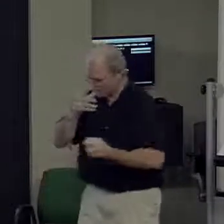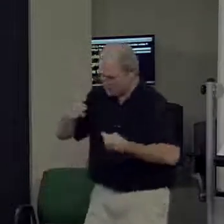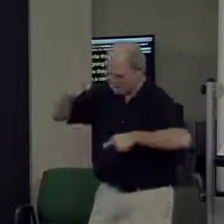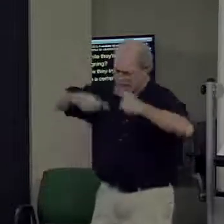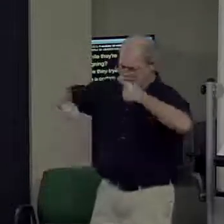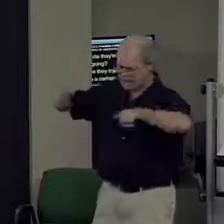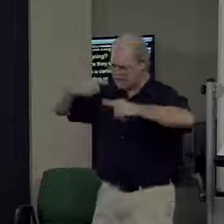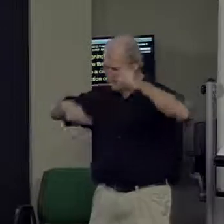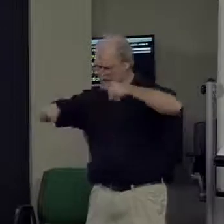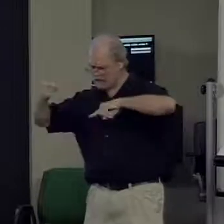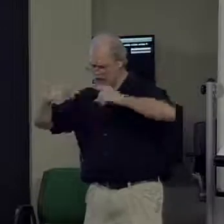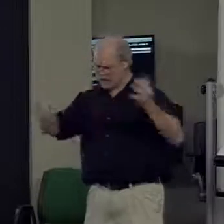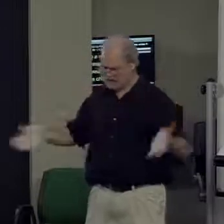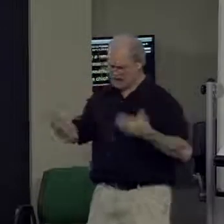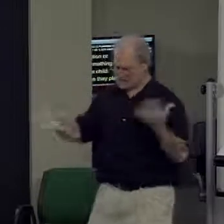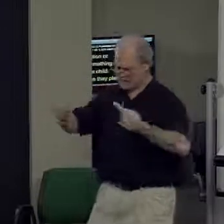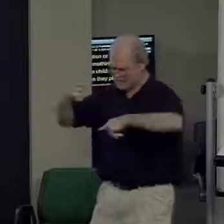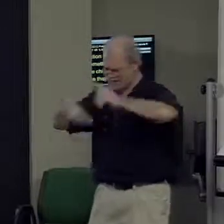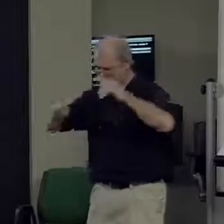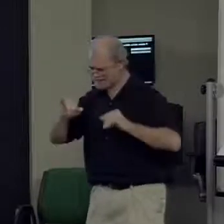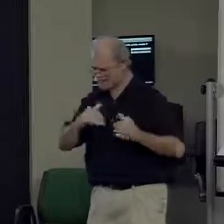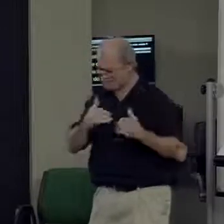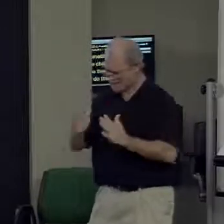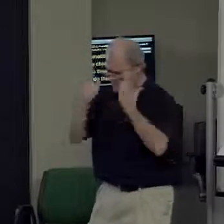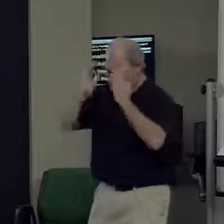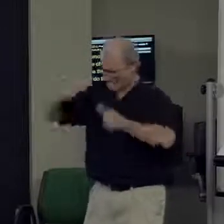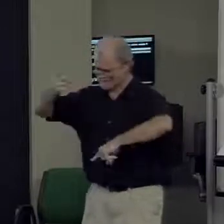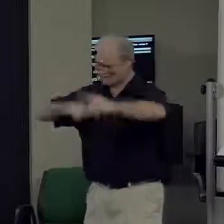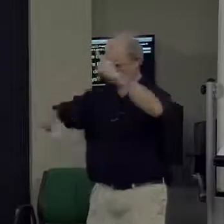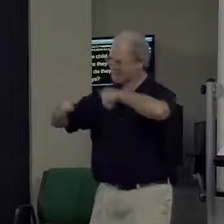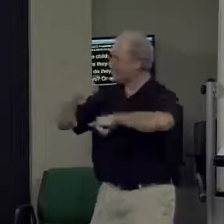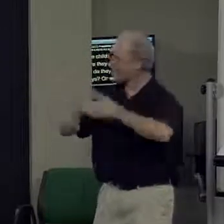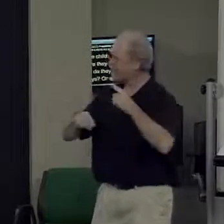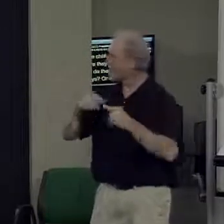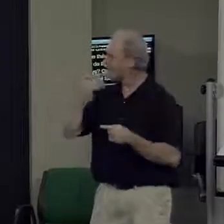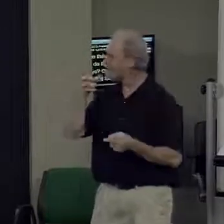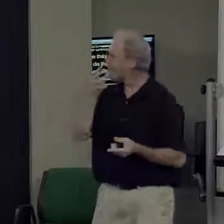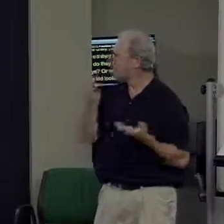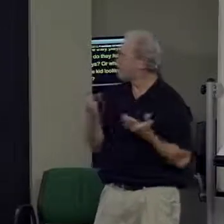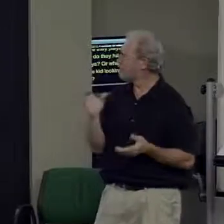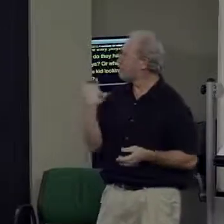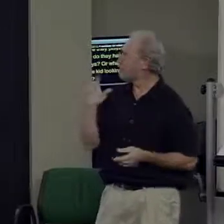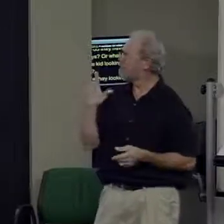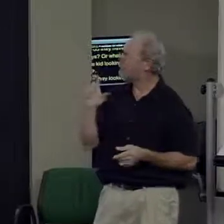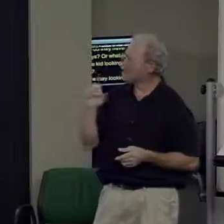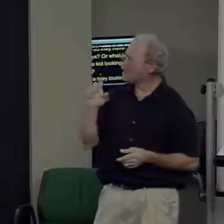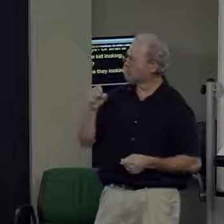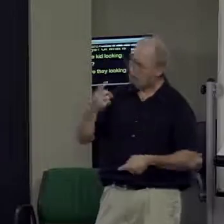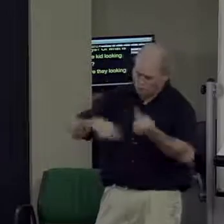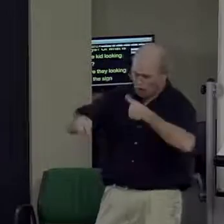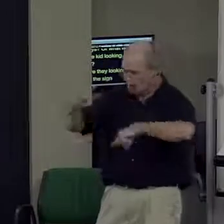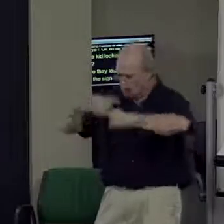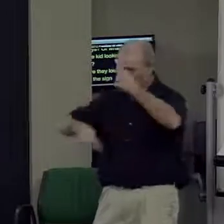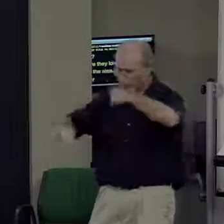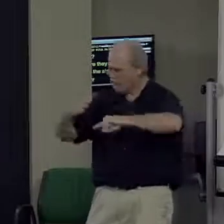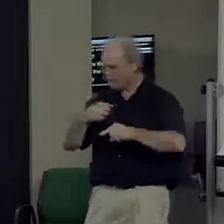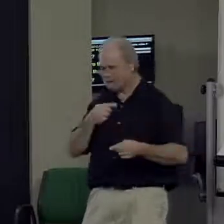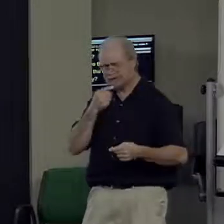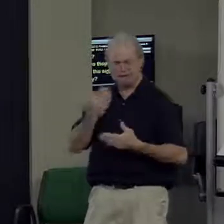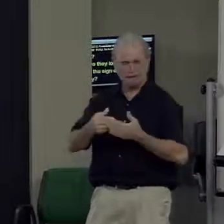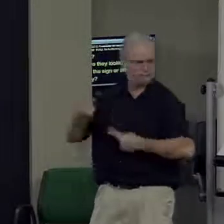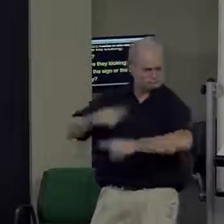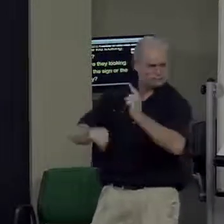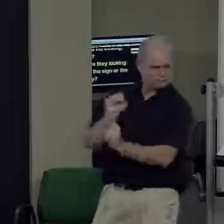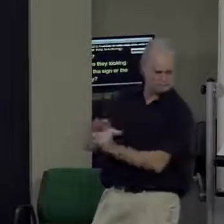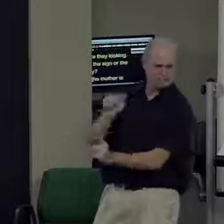then what's the kid looking at? Are they looking at the sign? Are they looking at the toy? And if the mother's trying to teach them sign while they're playing with something, maybe they're clueless about the